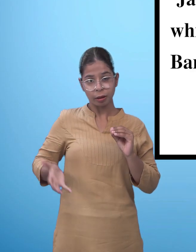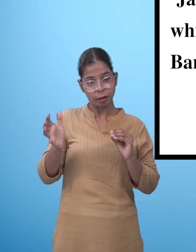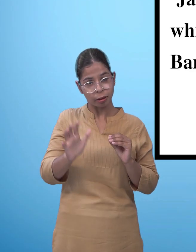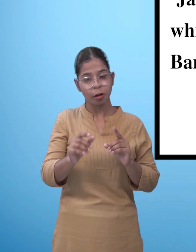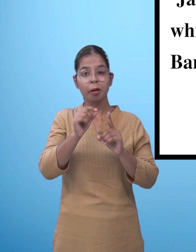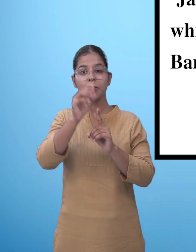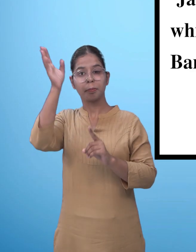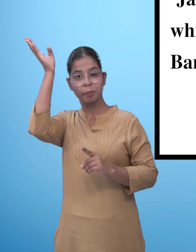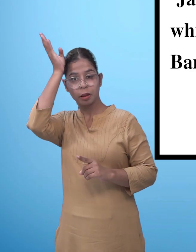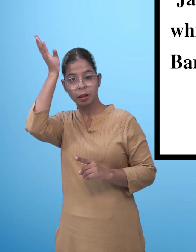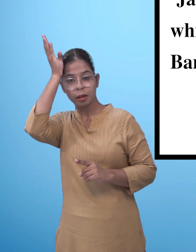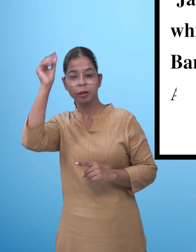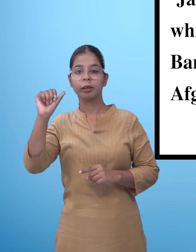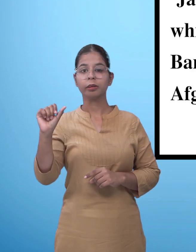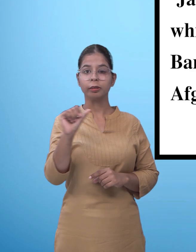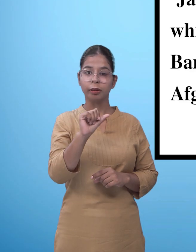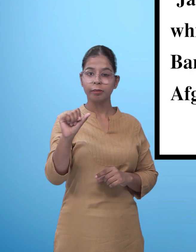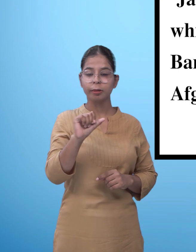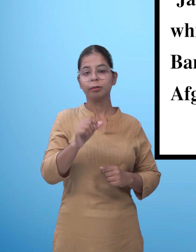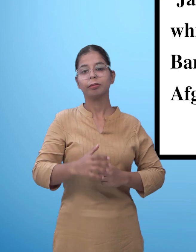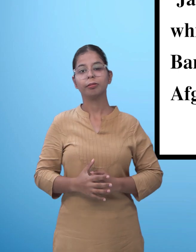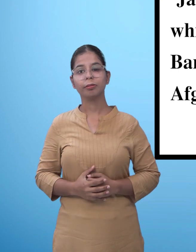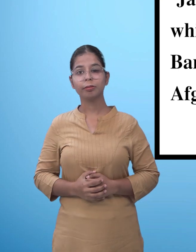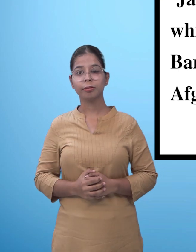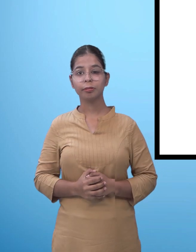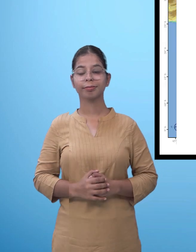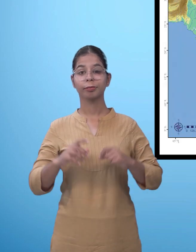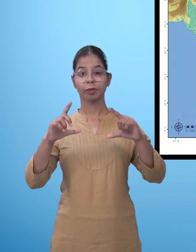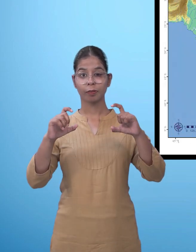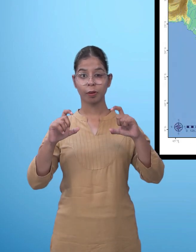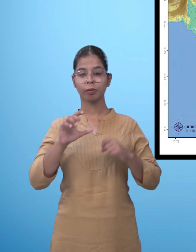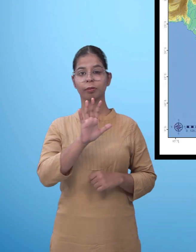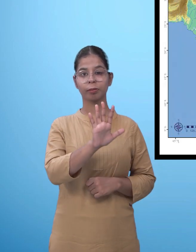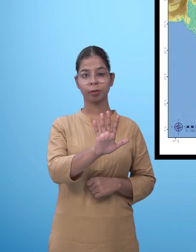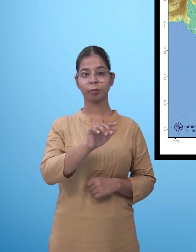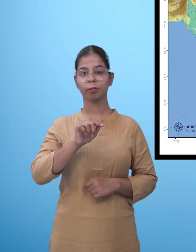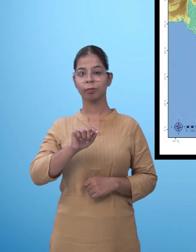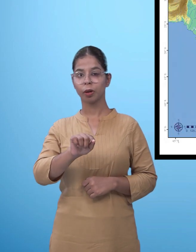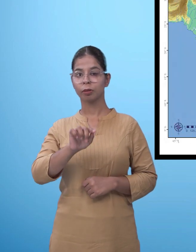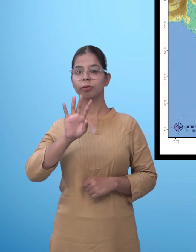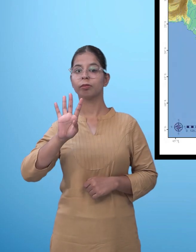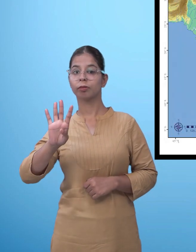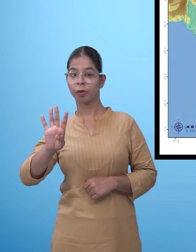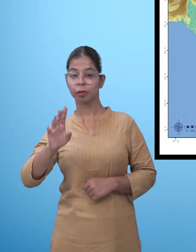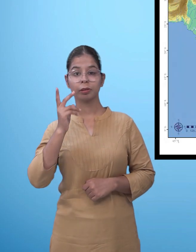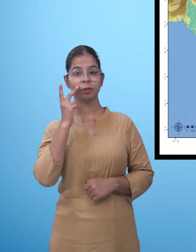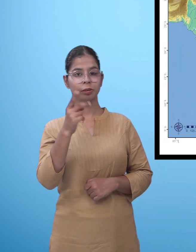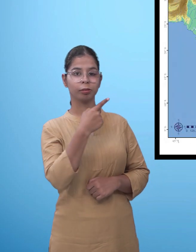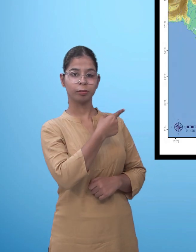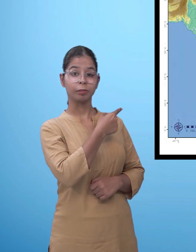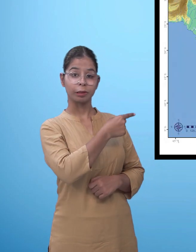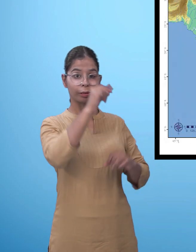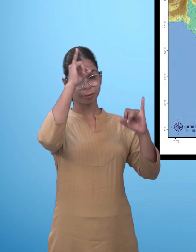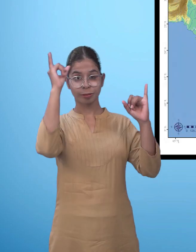Bangladesh, Pakistan, as well as parts of Afghanistan. Here we have figure